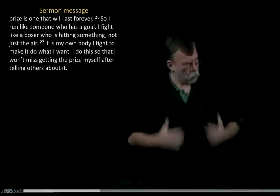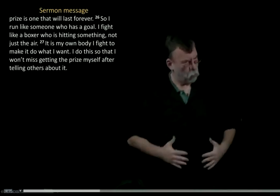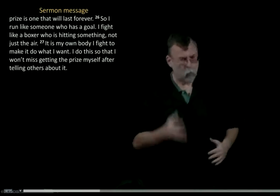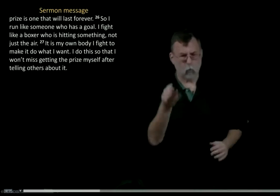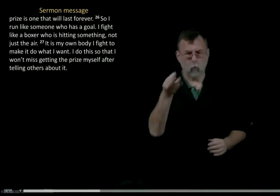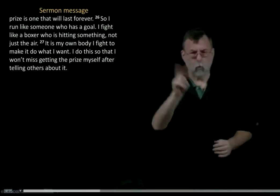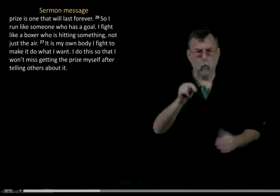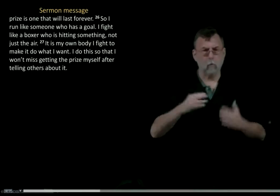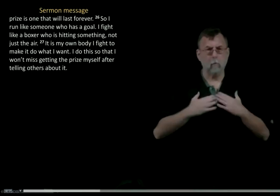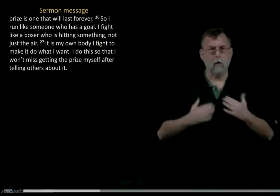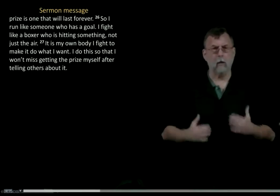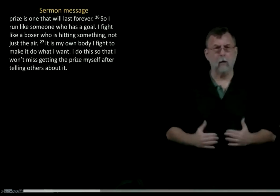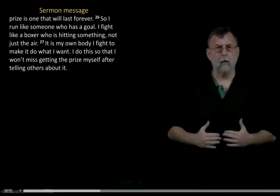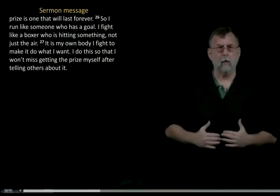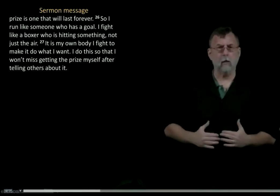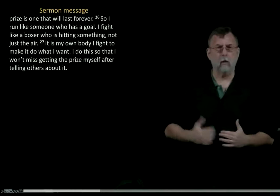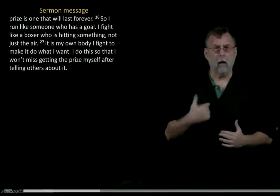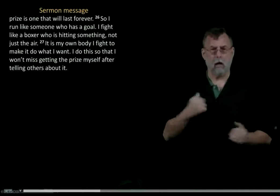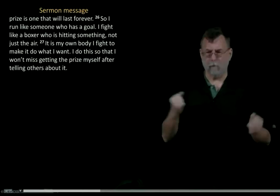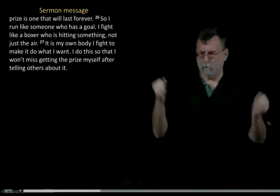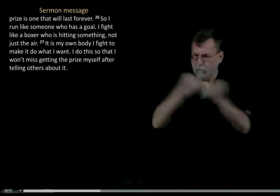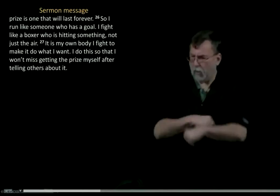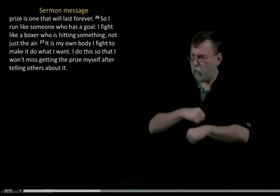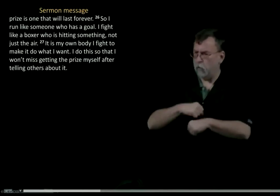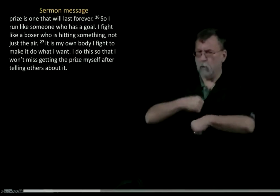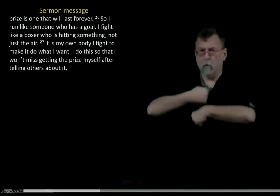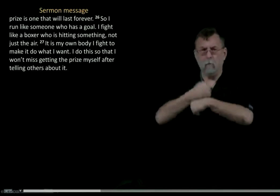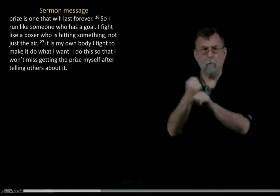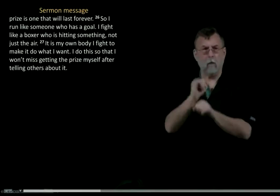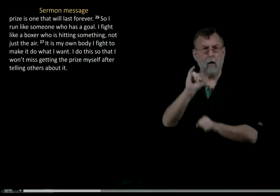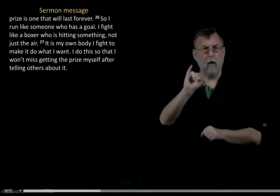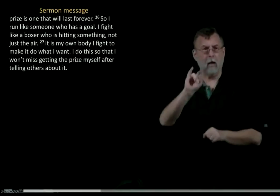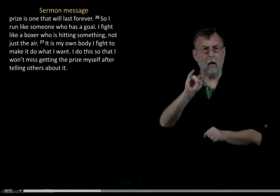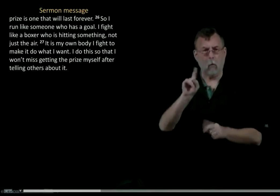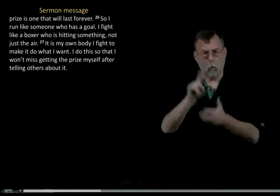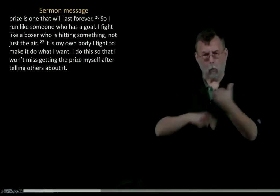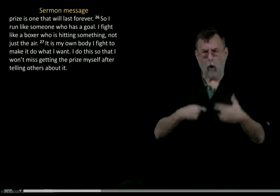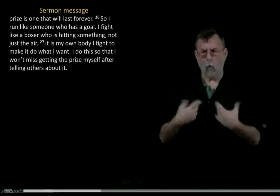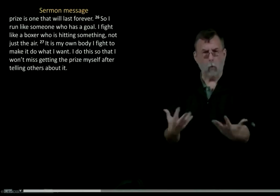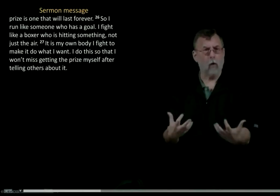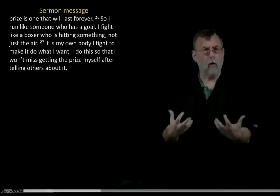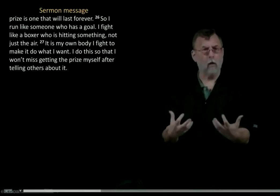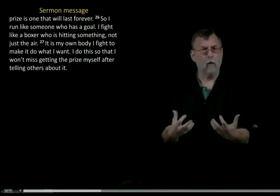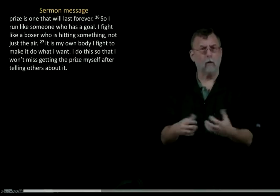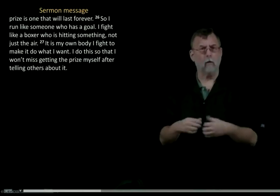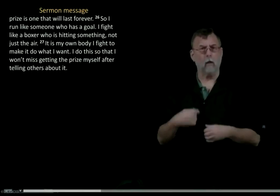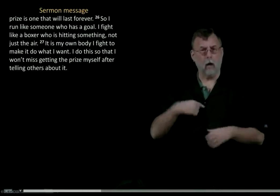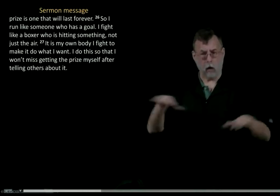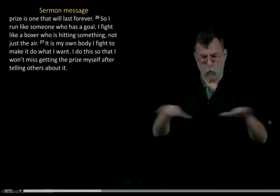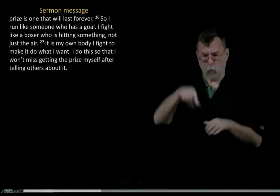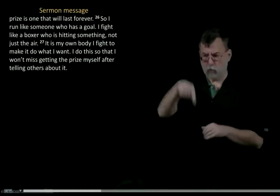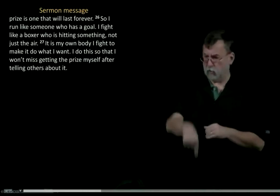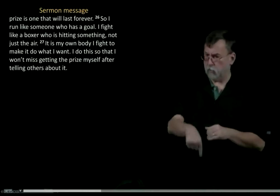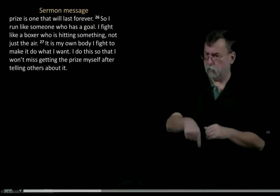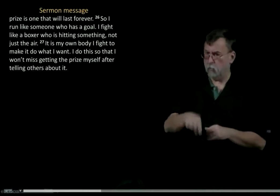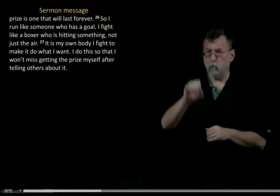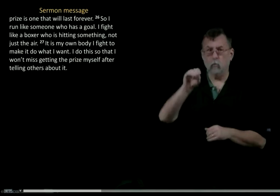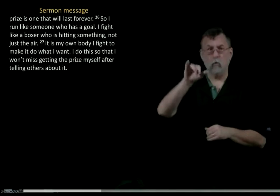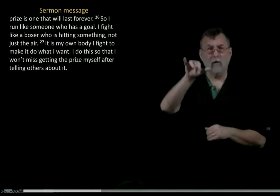It is my own body. I fight to make it do what I want. I do this